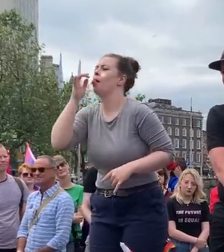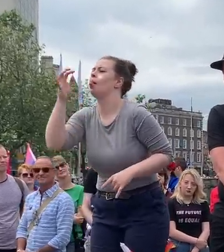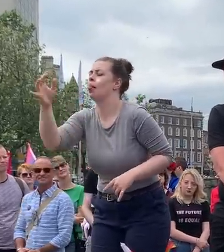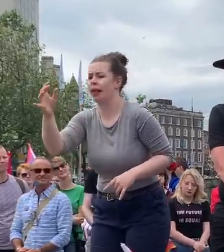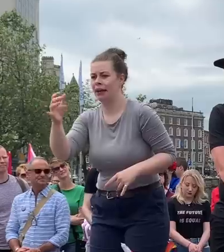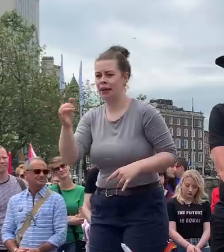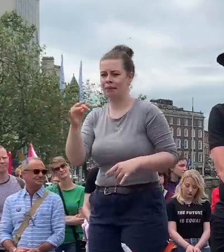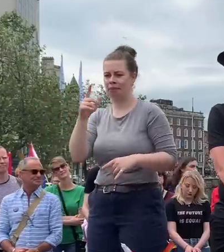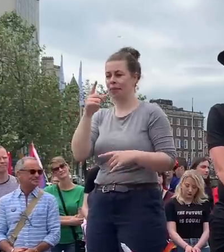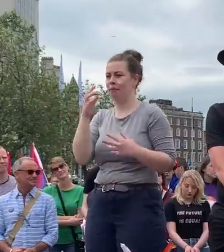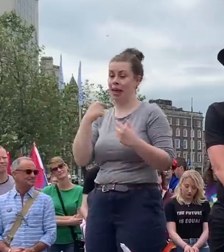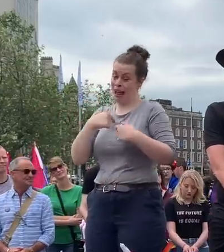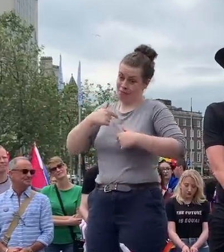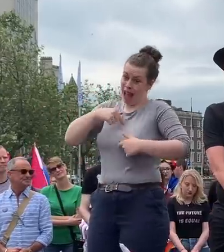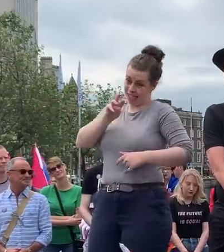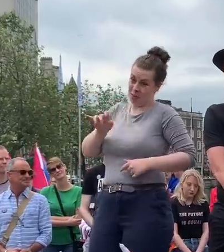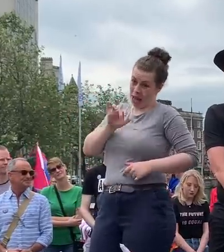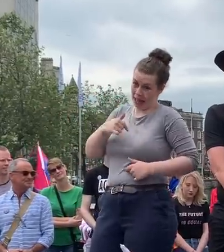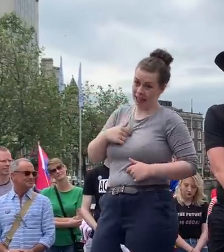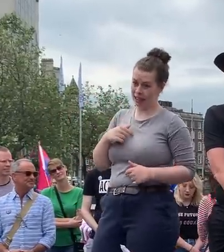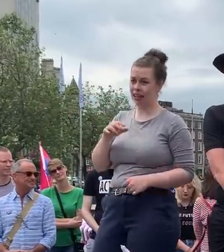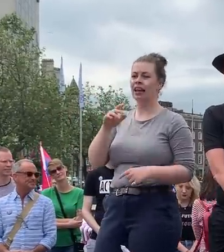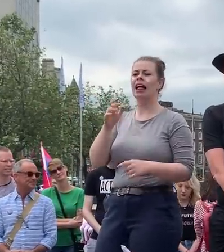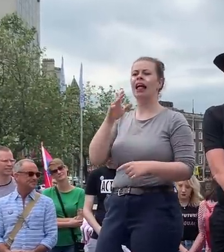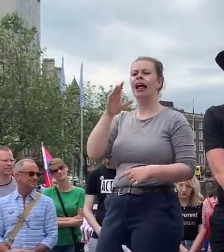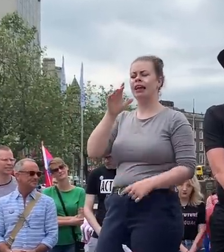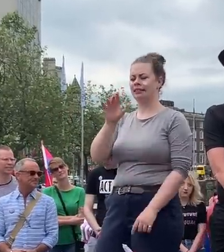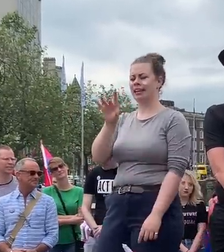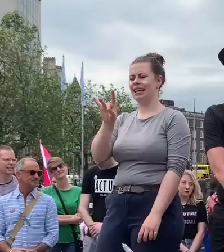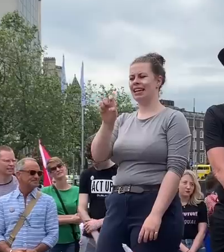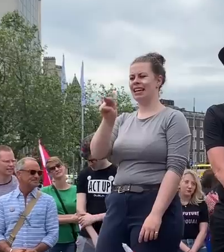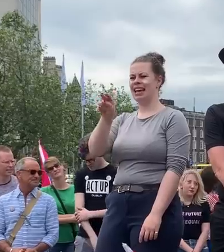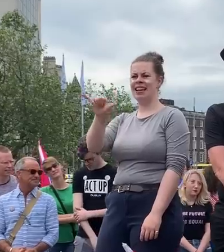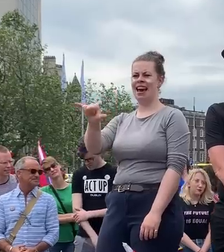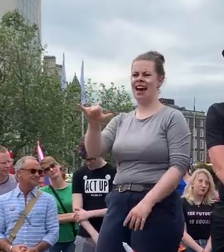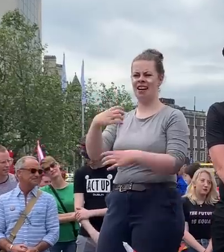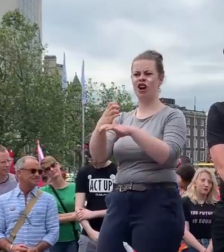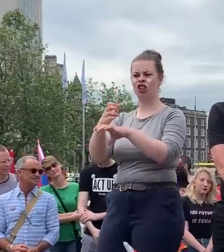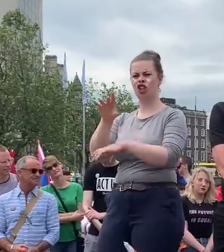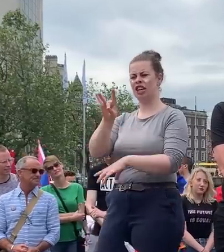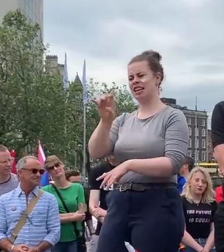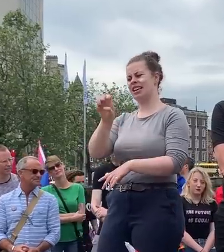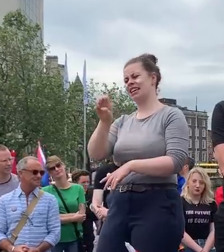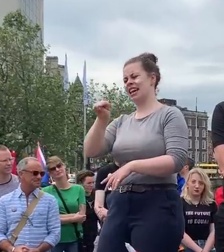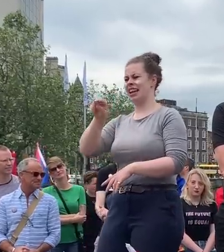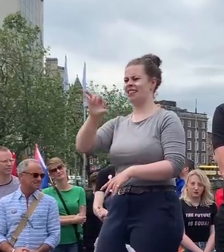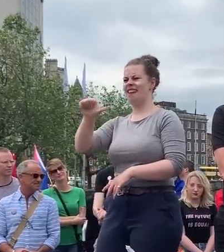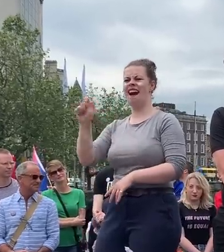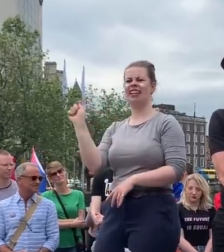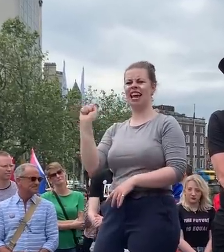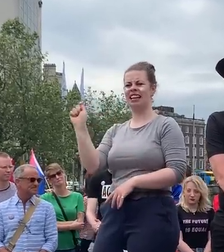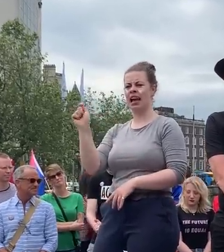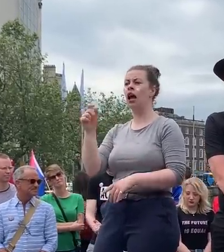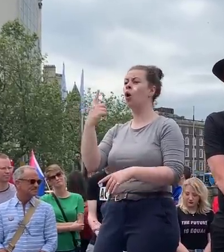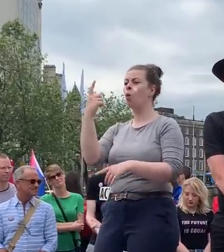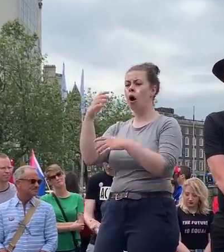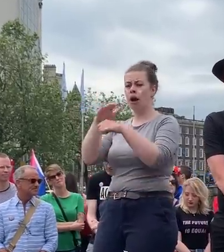pronunciation if it's incorrect, in Kenya, which I think is called Kukula. And it is